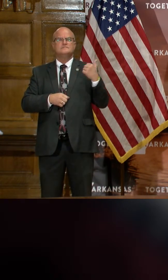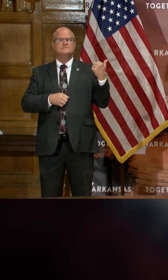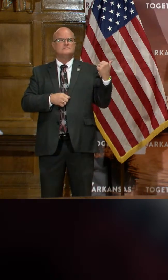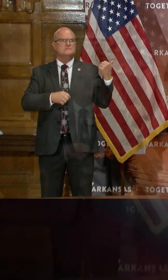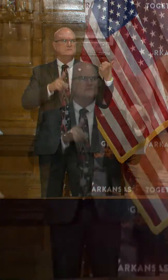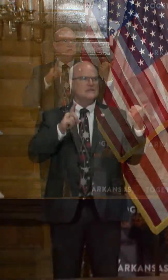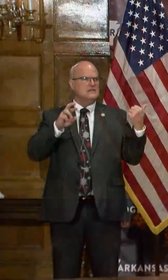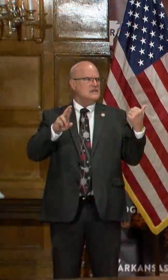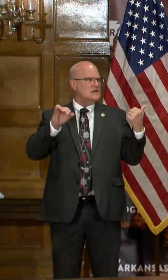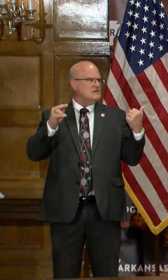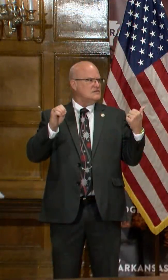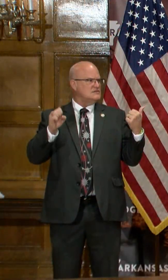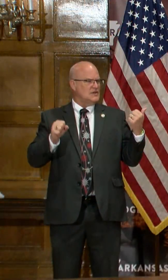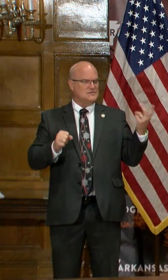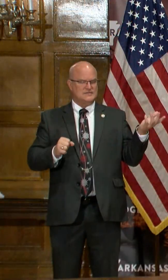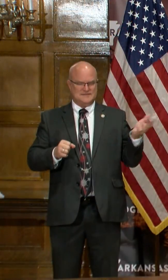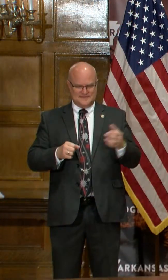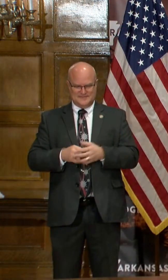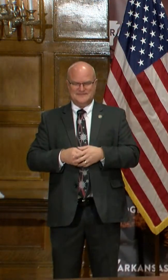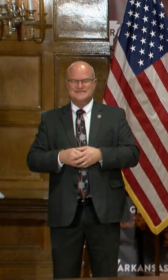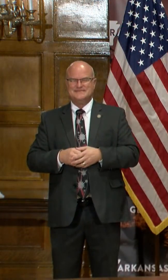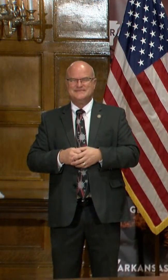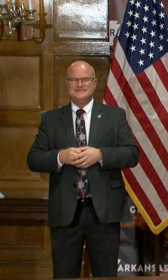Dr. Jones, you want to take that on?